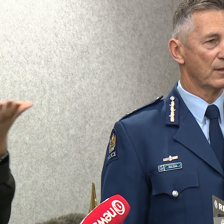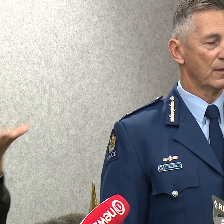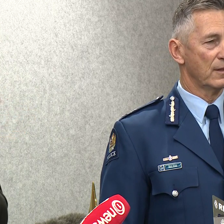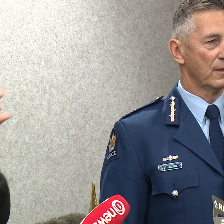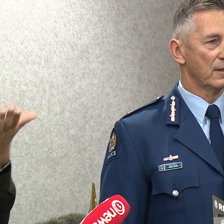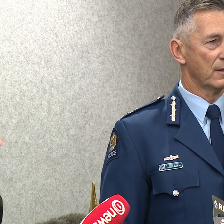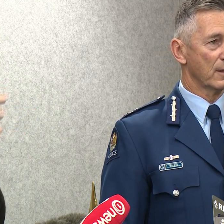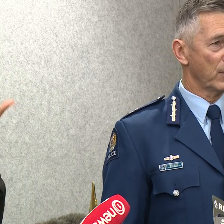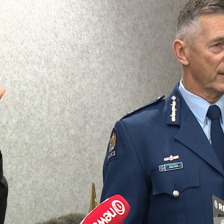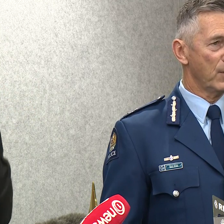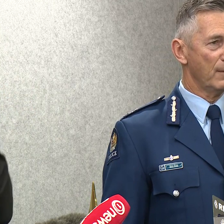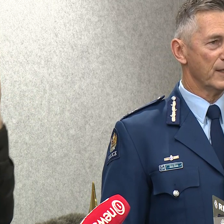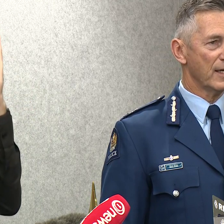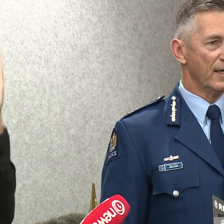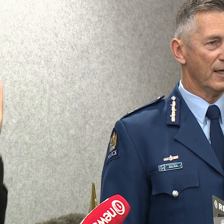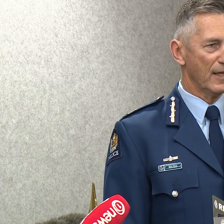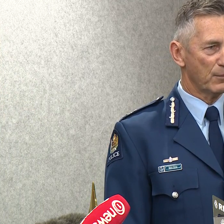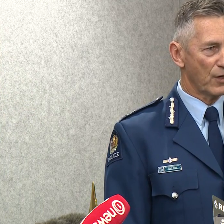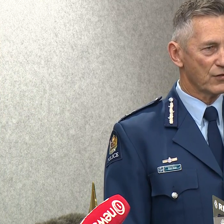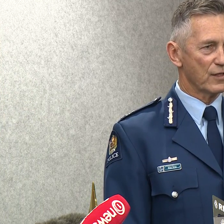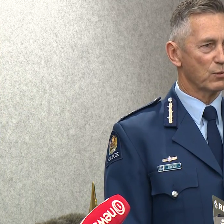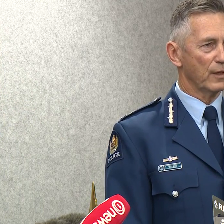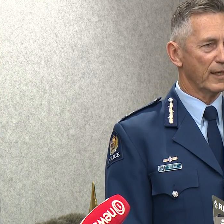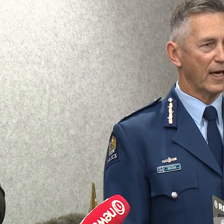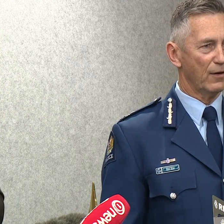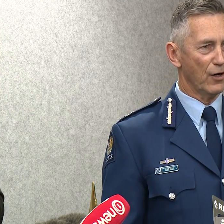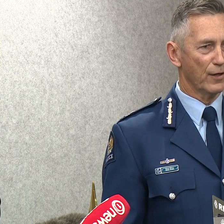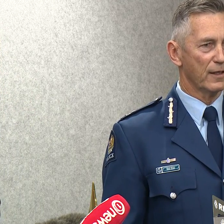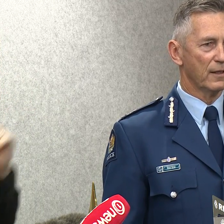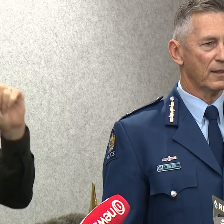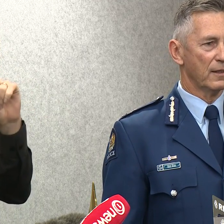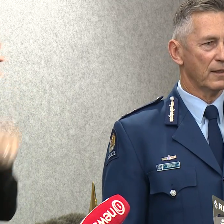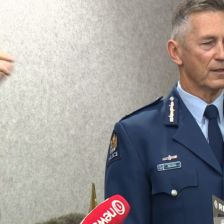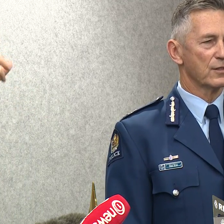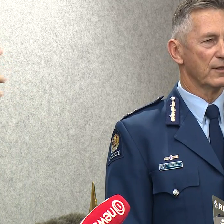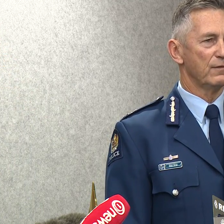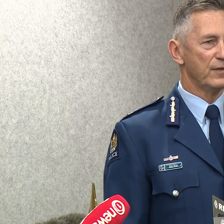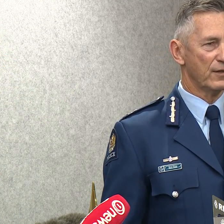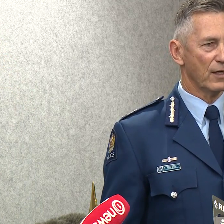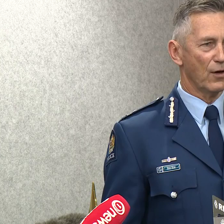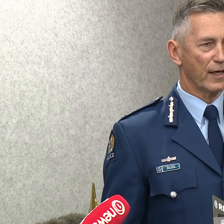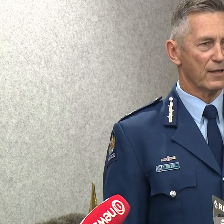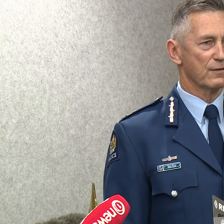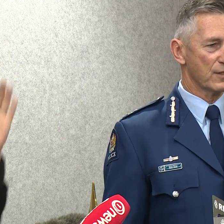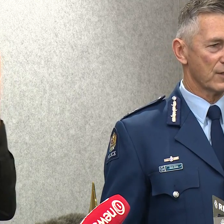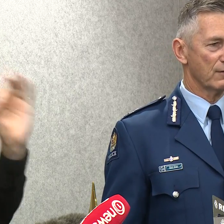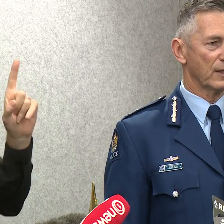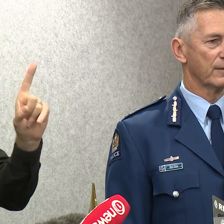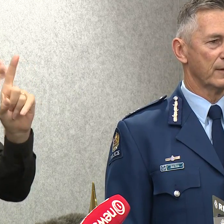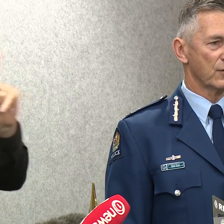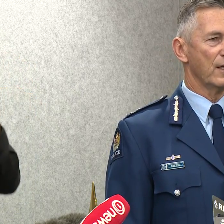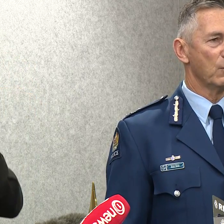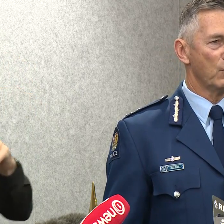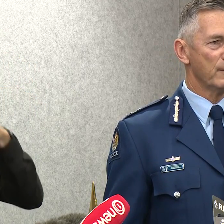6 completed by midday, and that process will then carry on until the very long hours of this